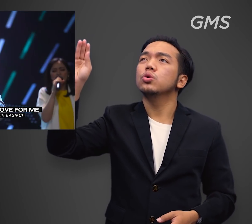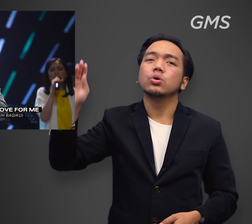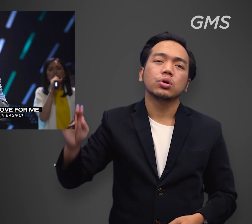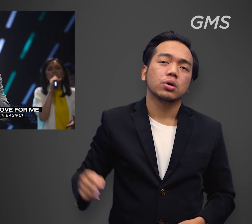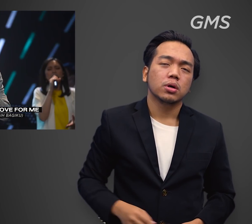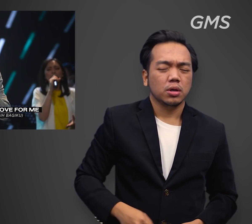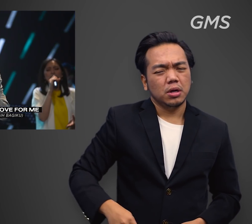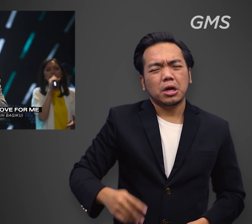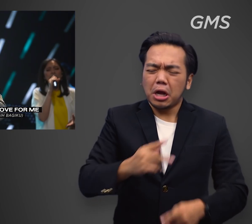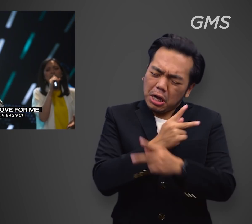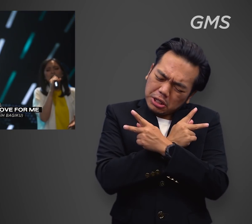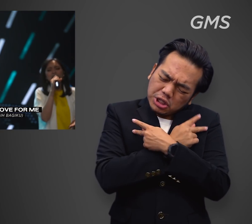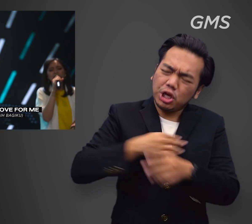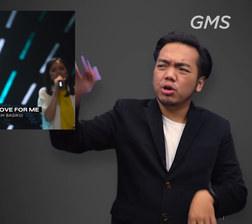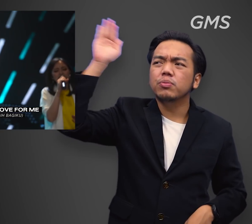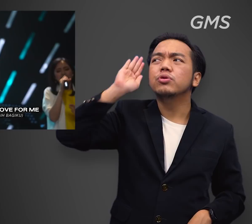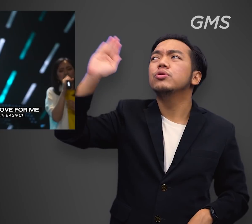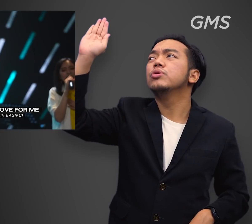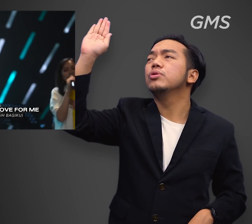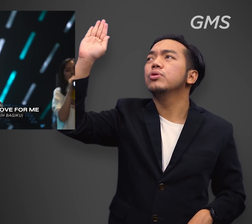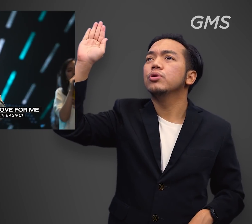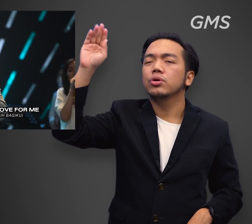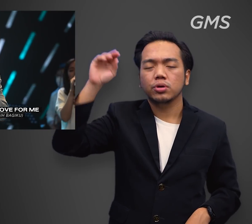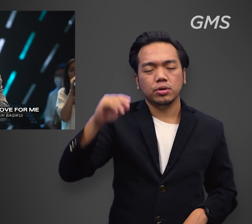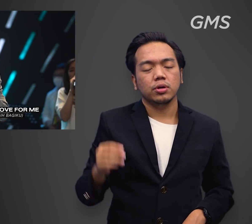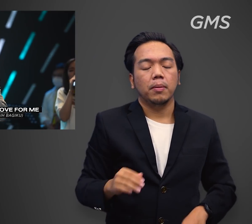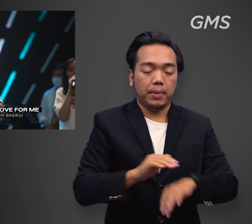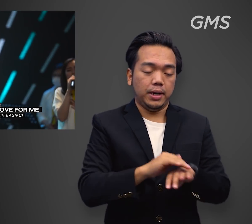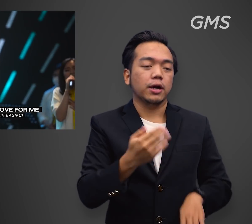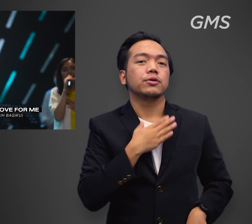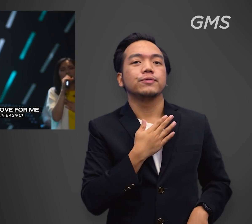your stubborn love for me.